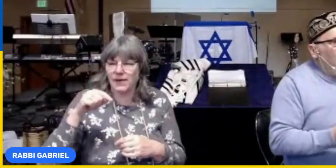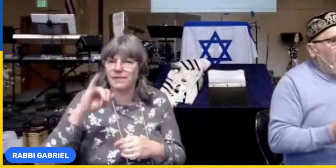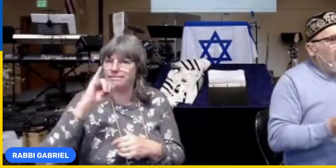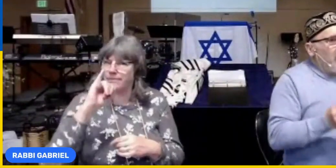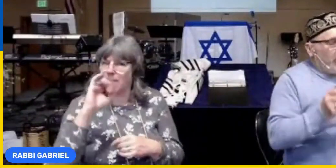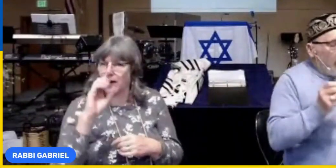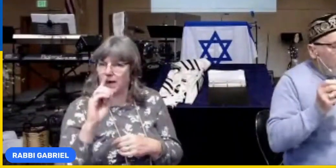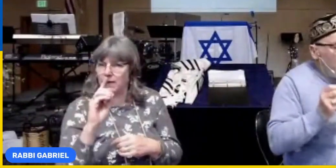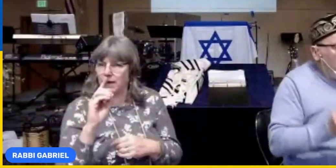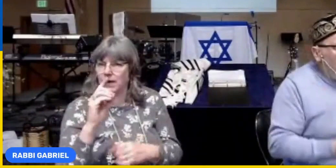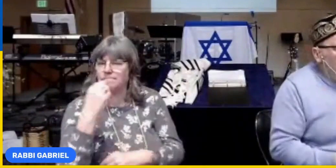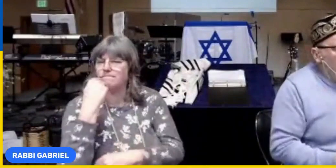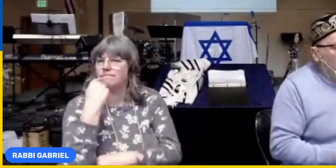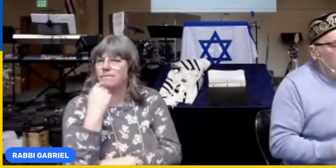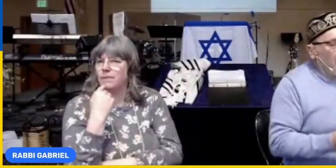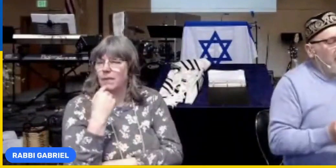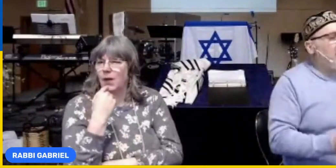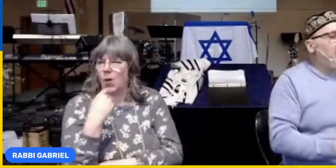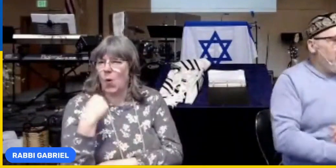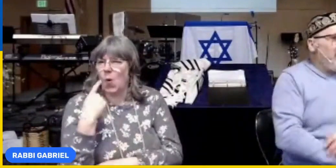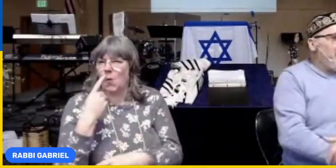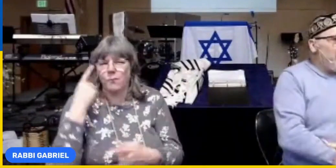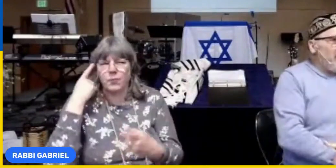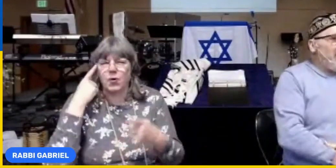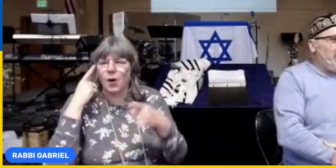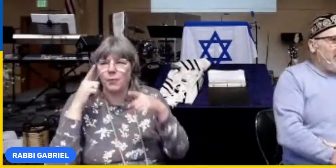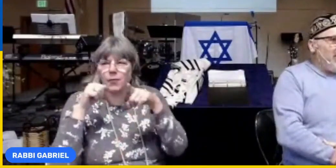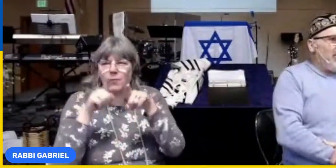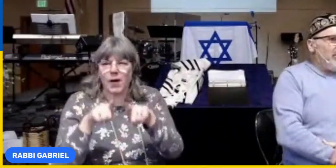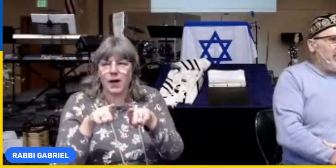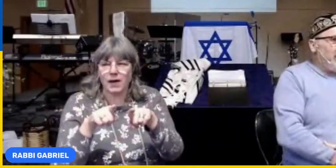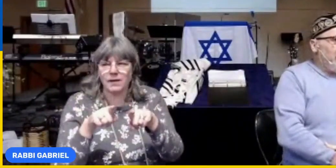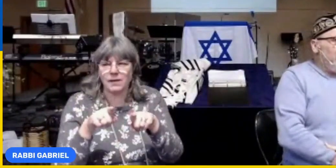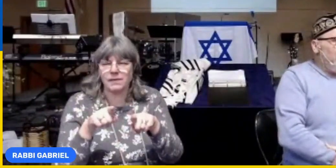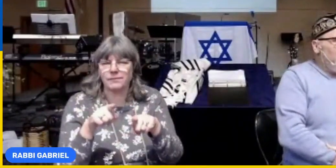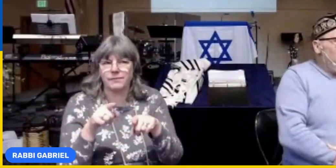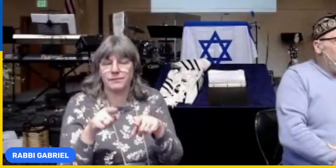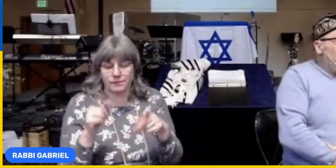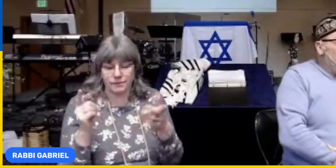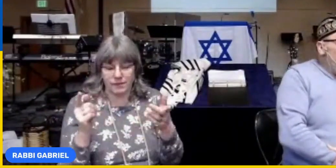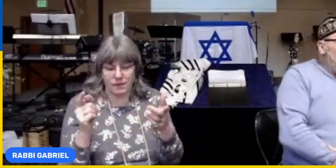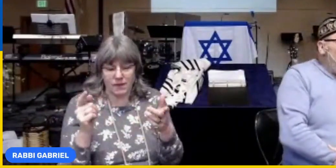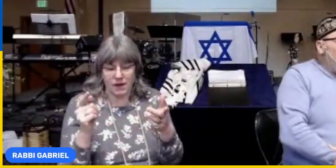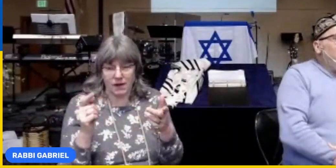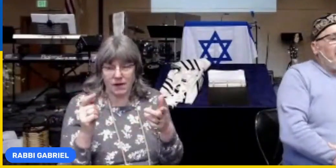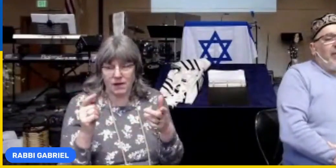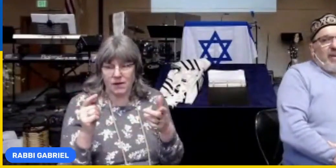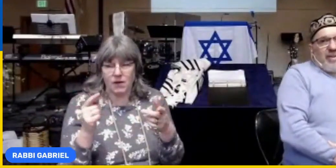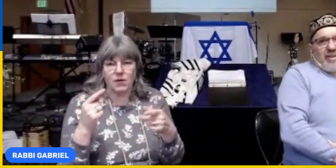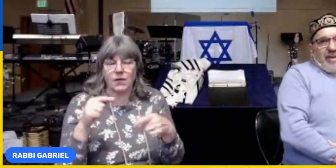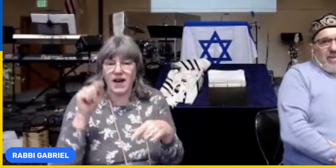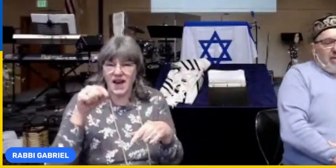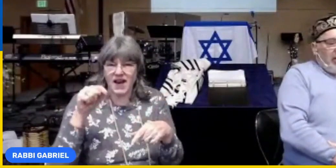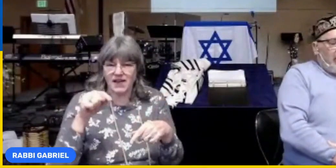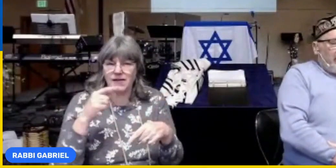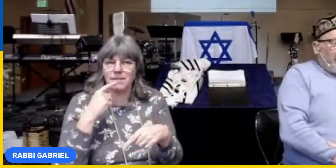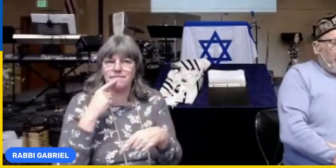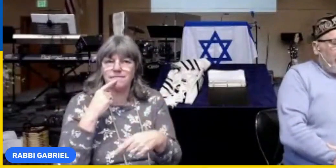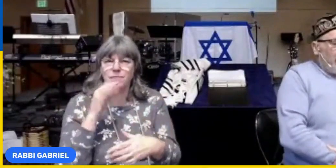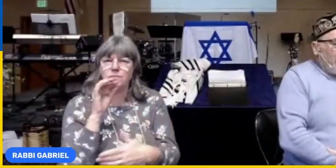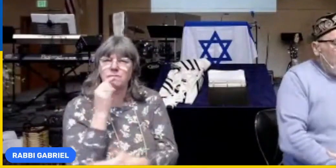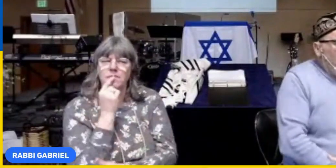identify the compromises with our 21st century Egypt. We must identify these